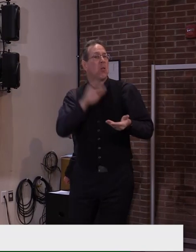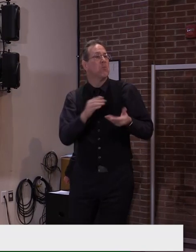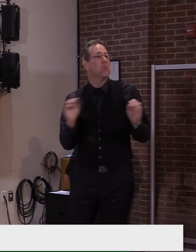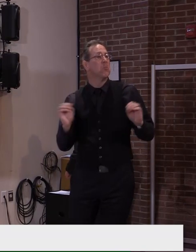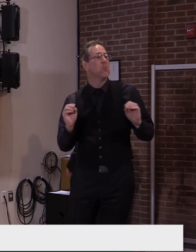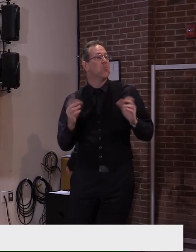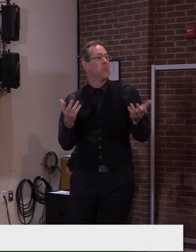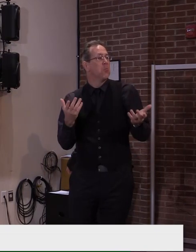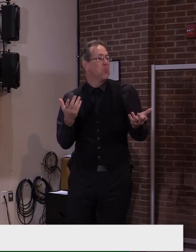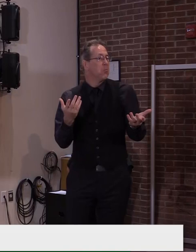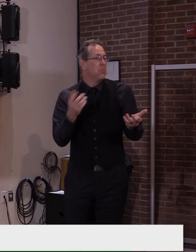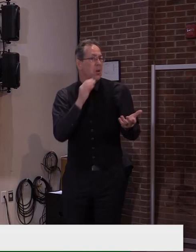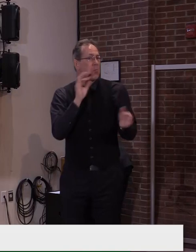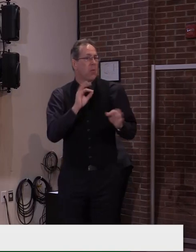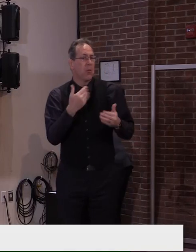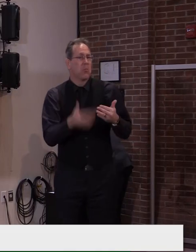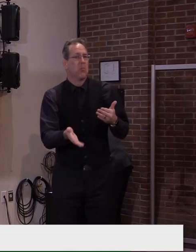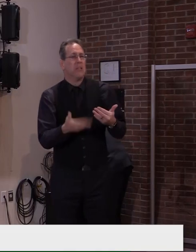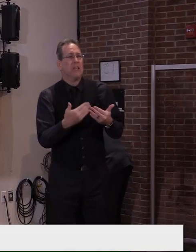of Paxlovid,